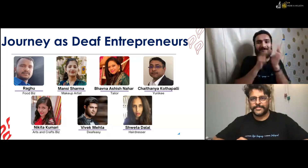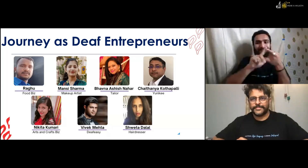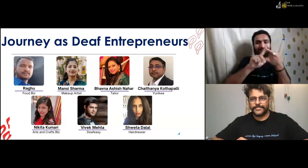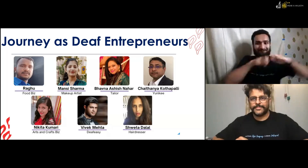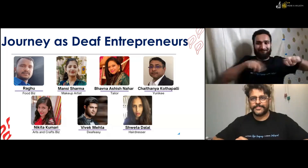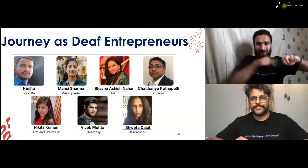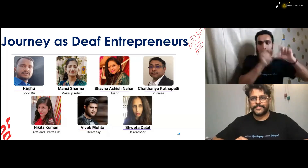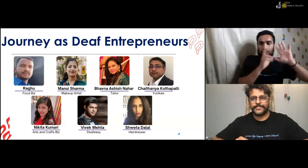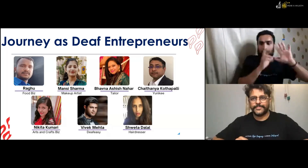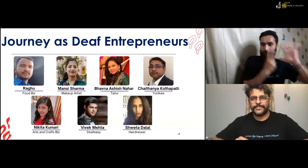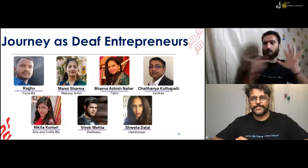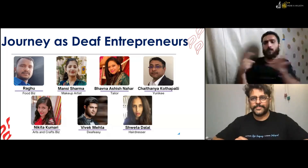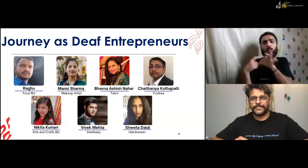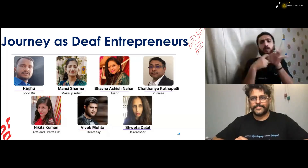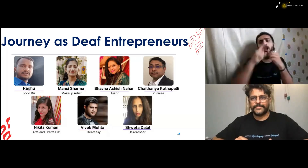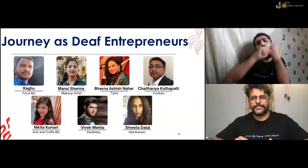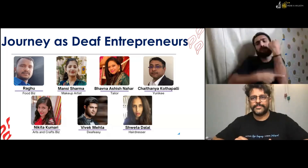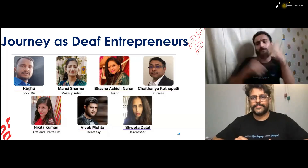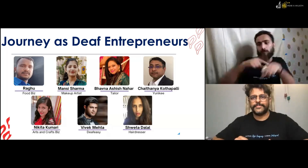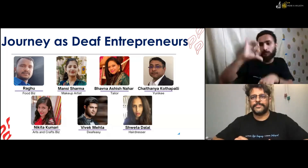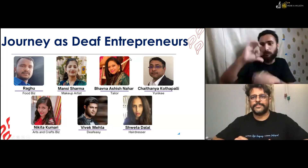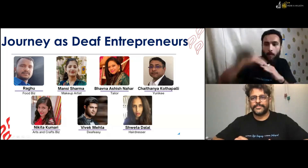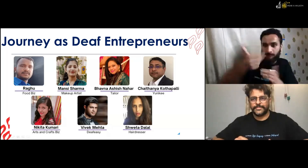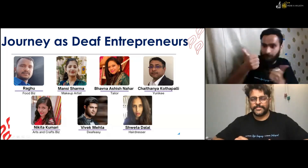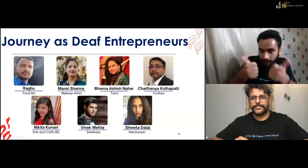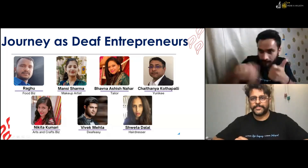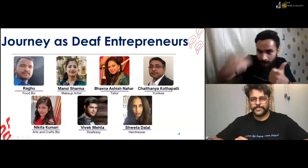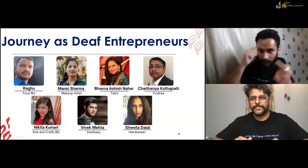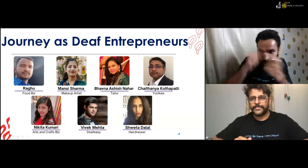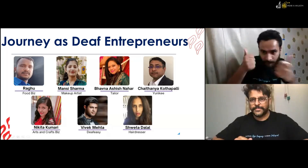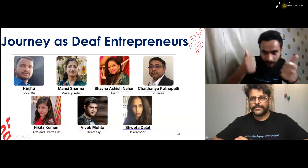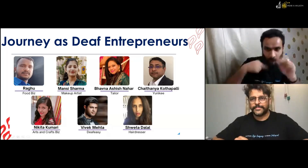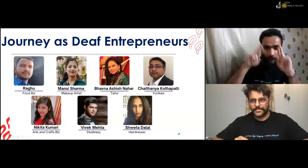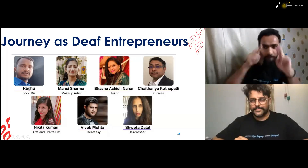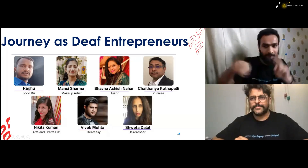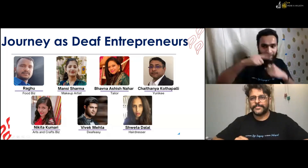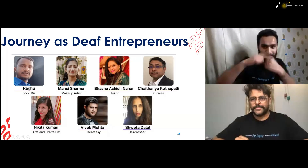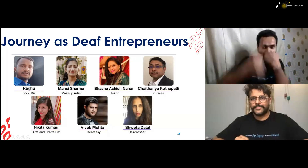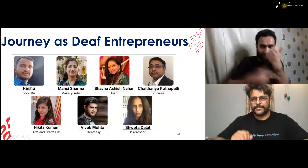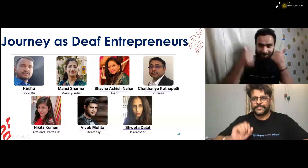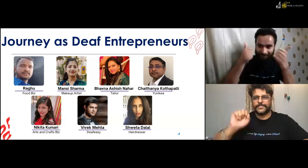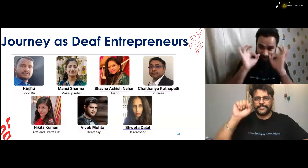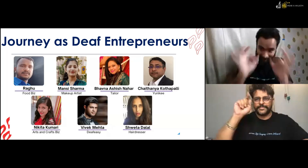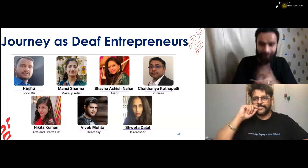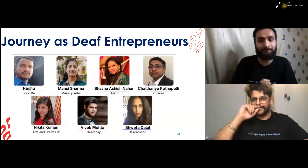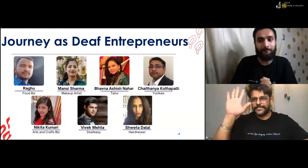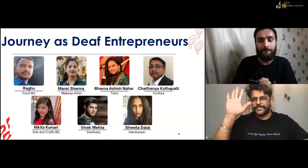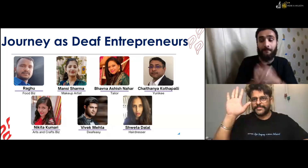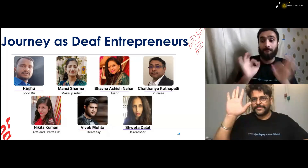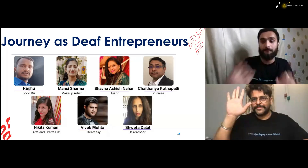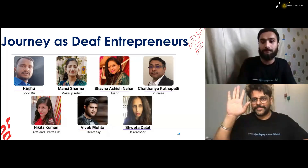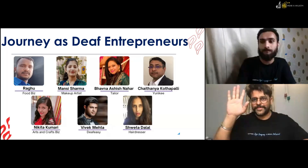to maybe address your questions, and you can ask them the questions after 9, if that works for you.